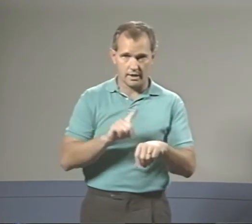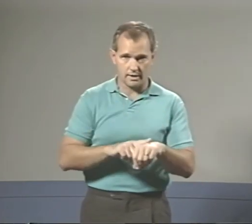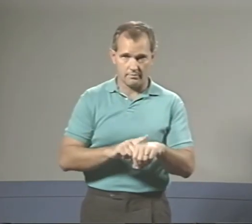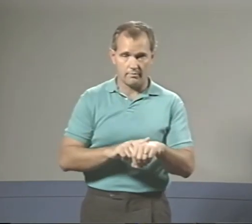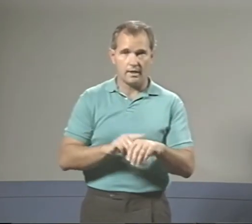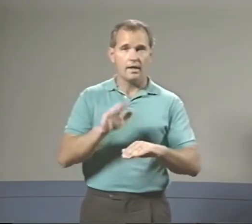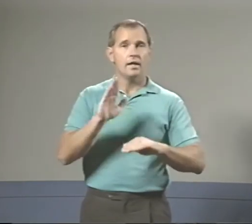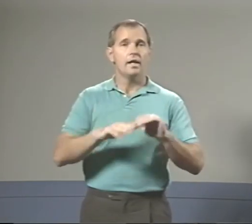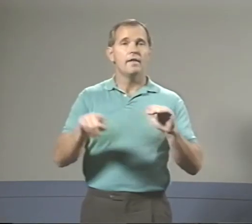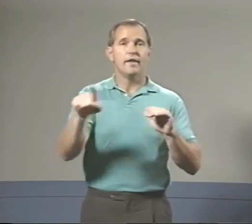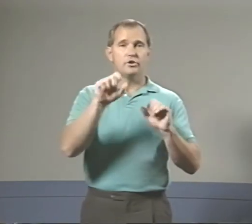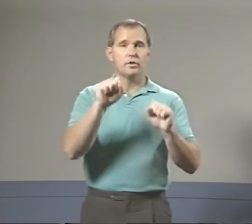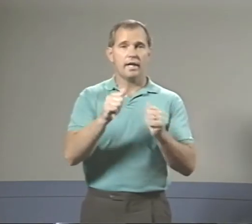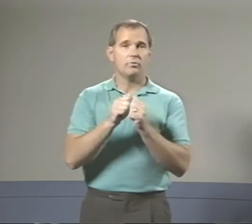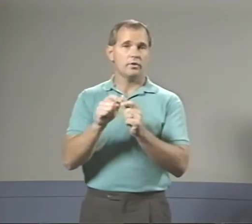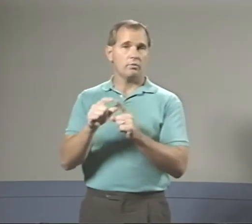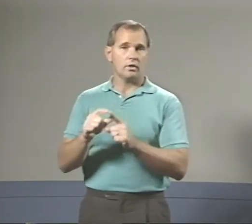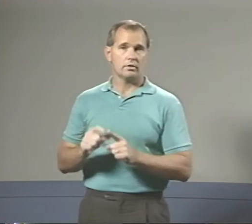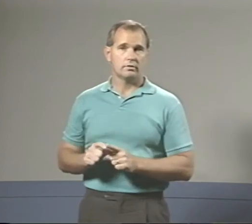time than you can with words.